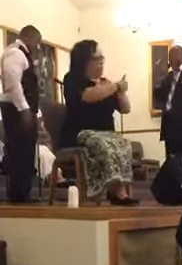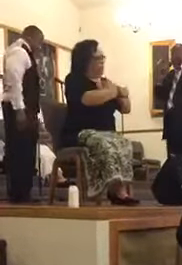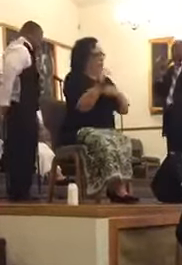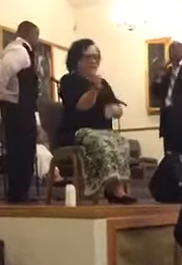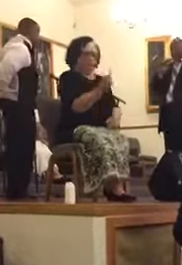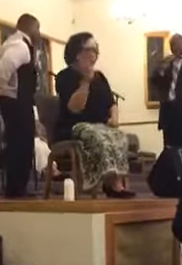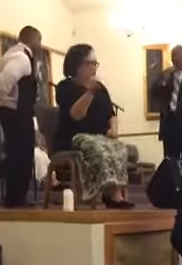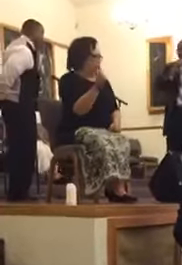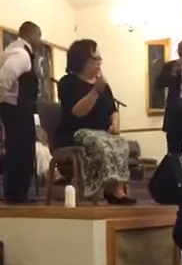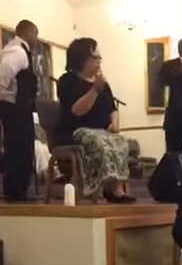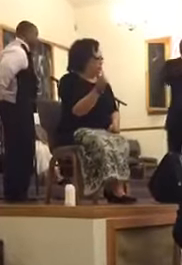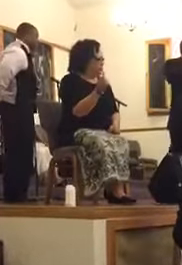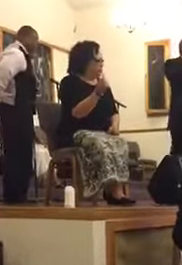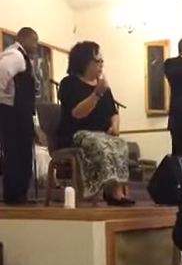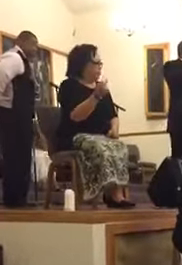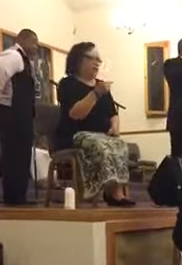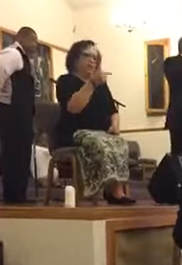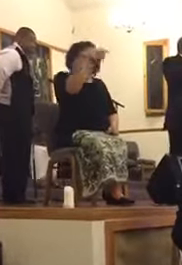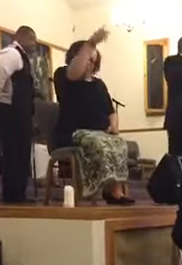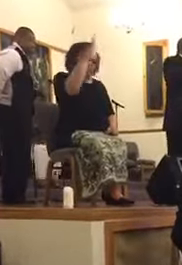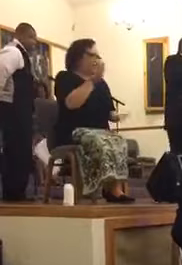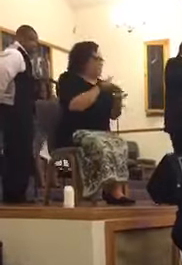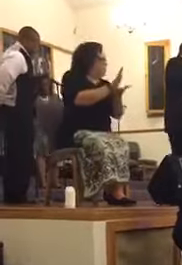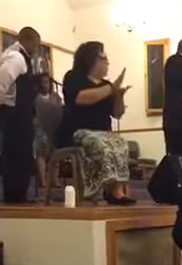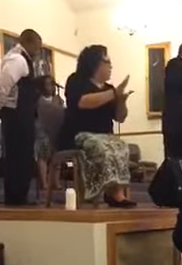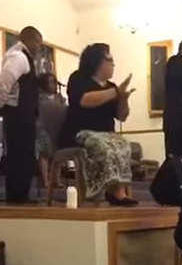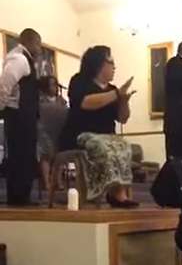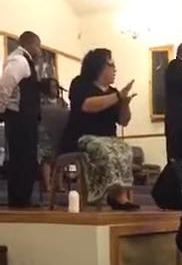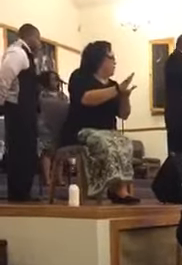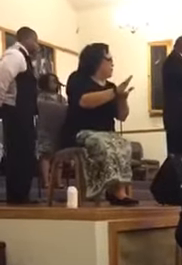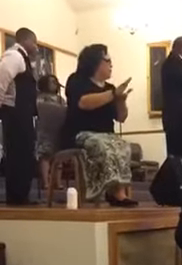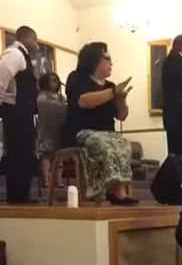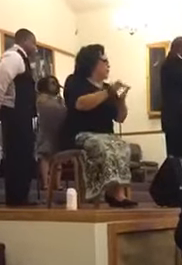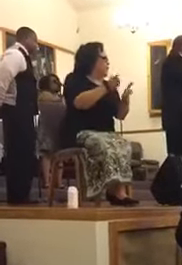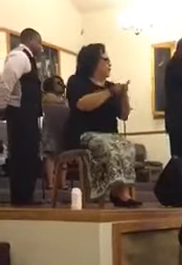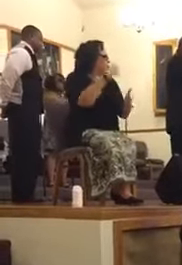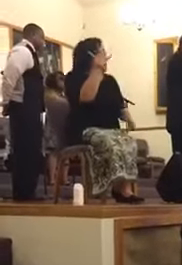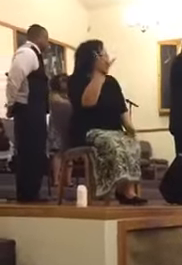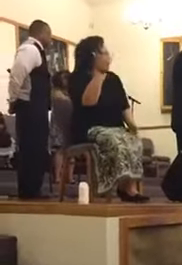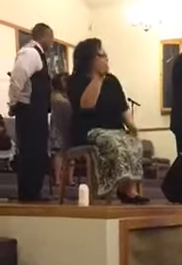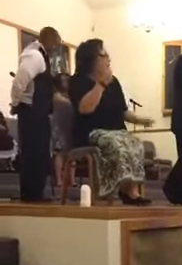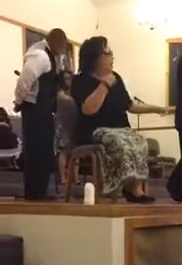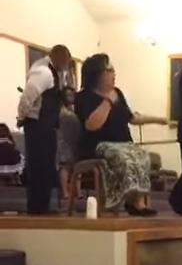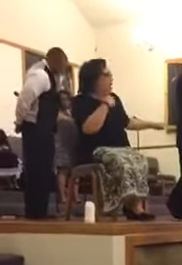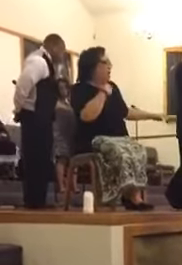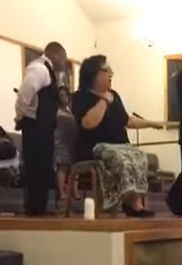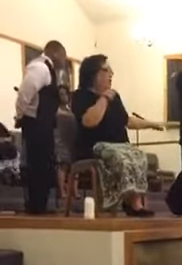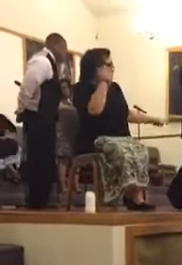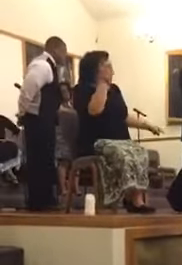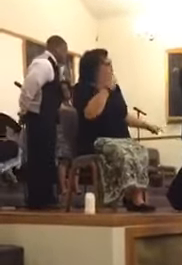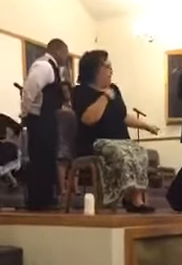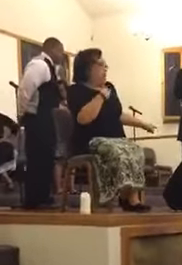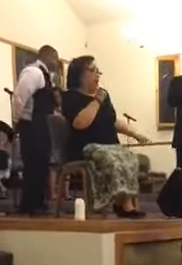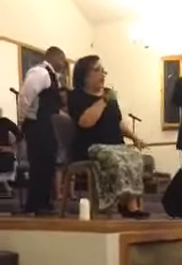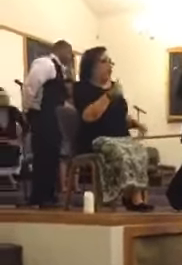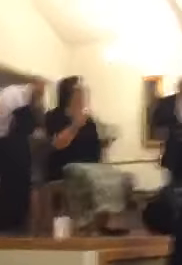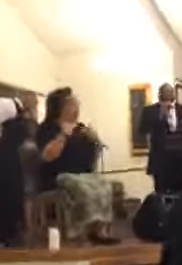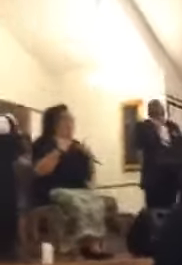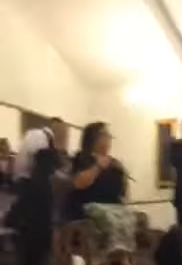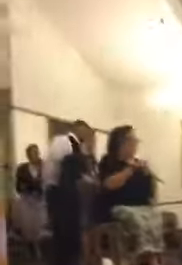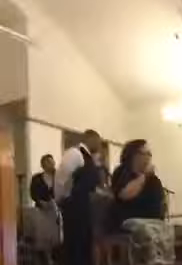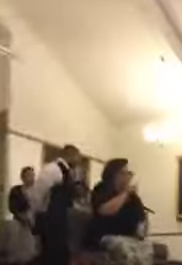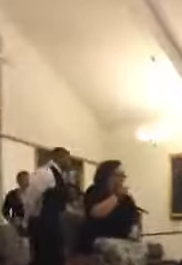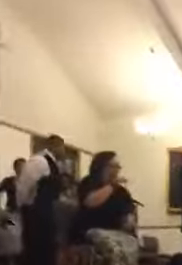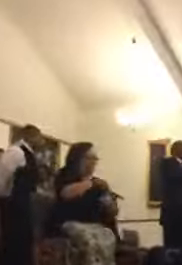bread alone. Is it God our right? That's why when I don't have no food in my cupboard,